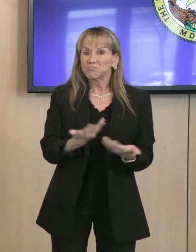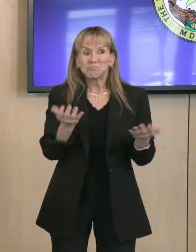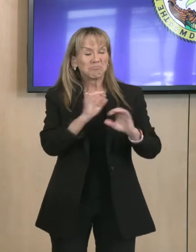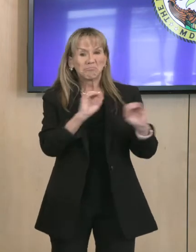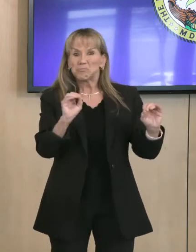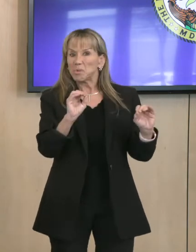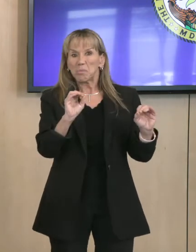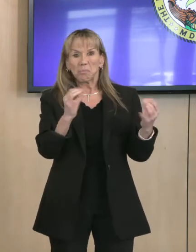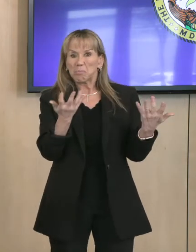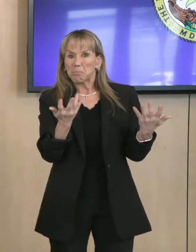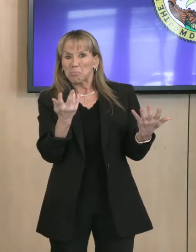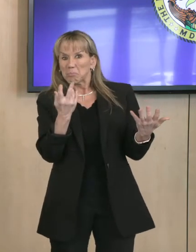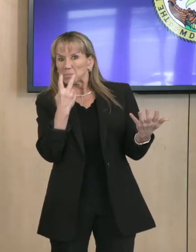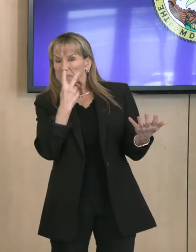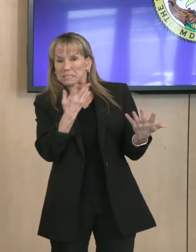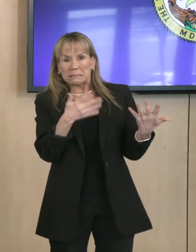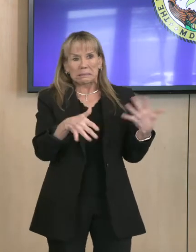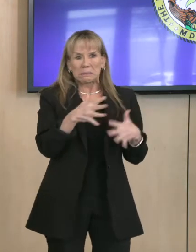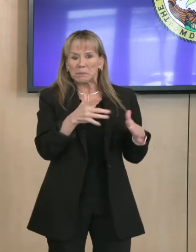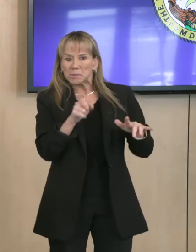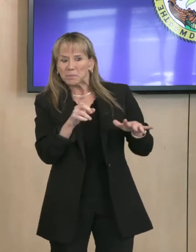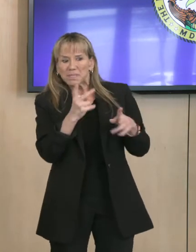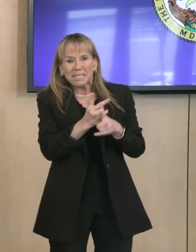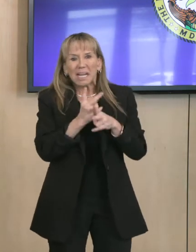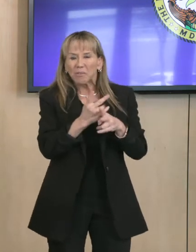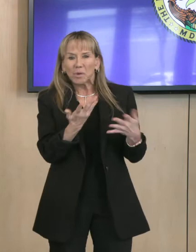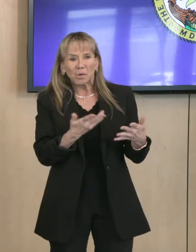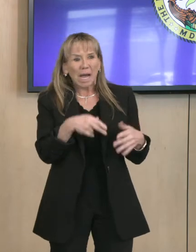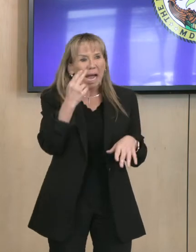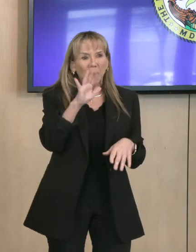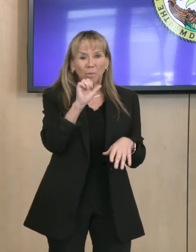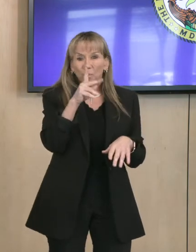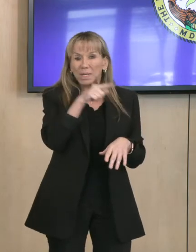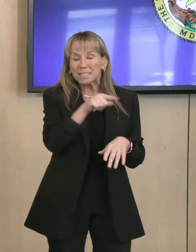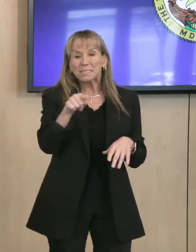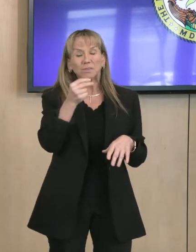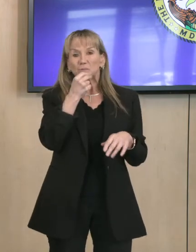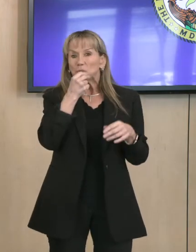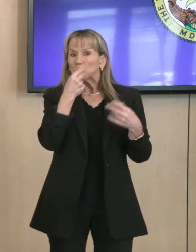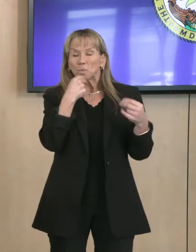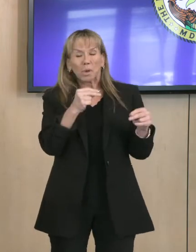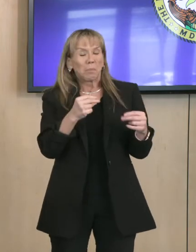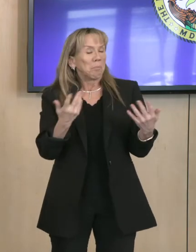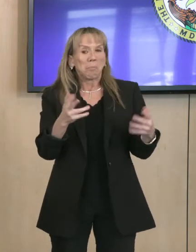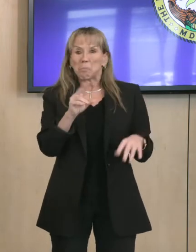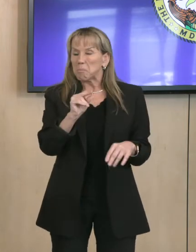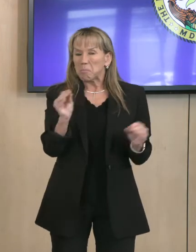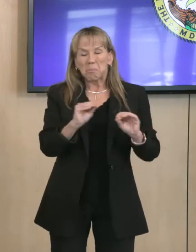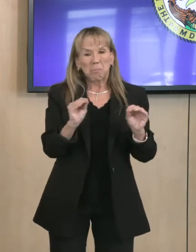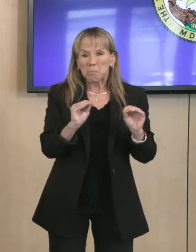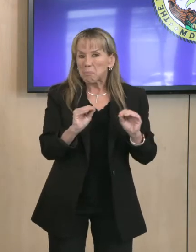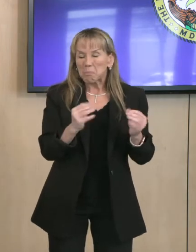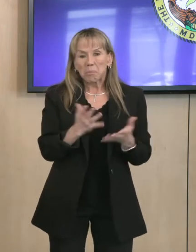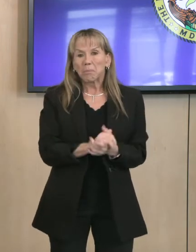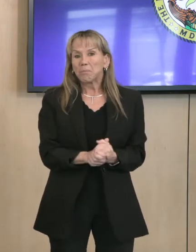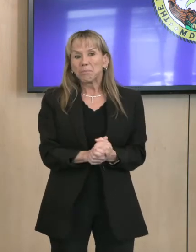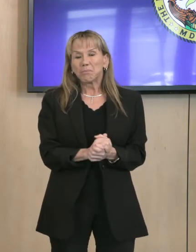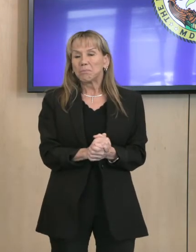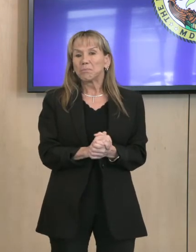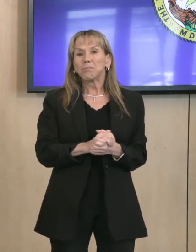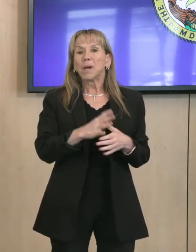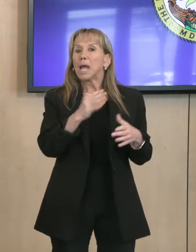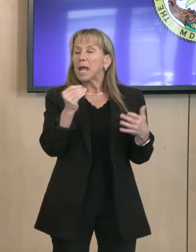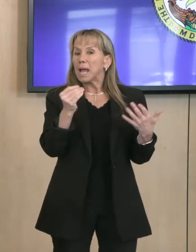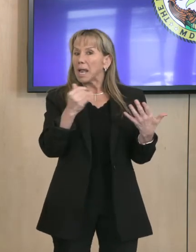risk to the public at grocery stores or restaurants where there have been confirmed cases. And I